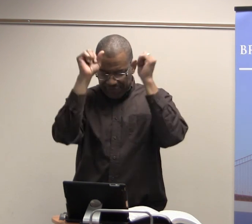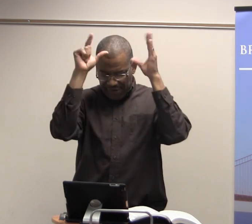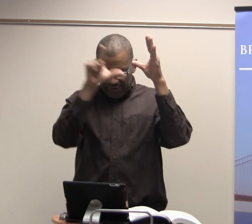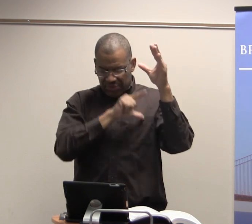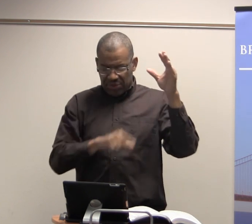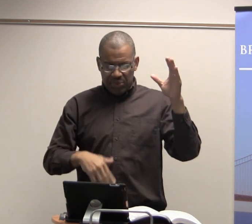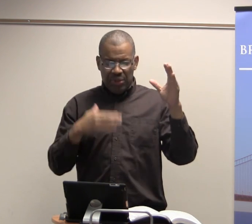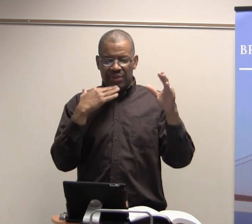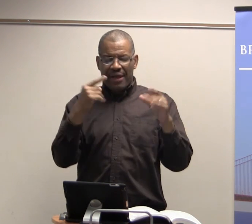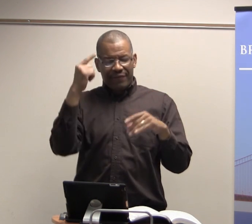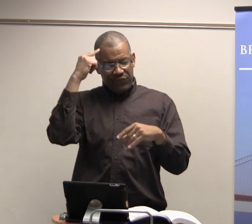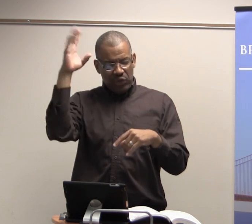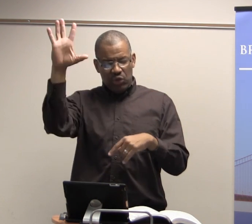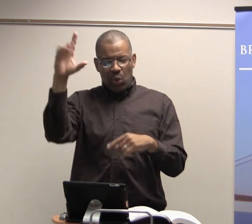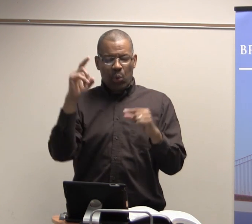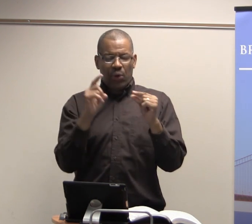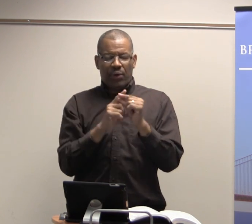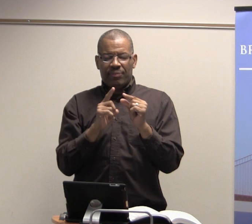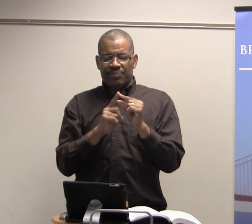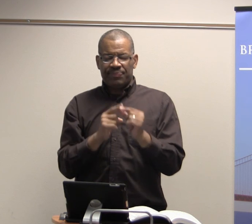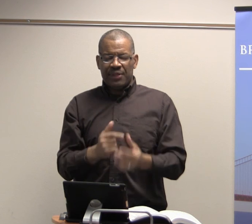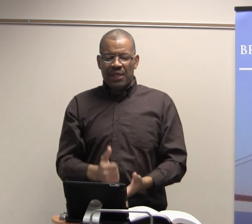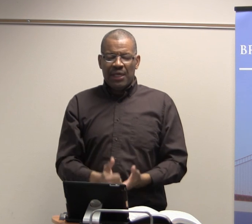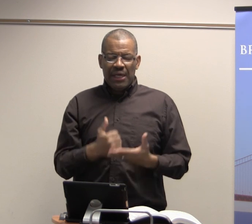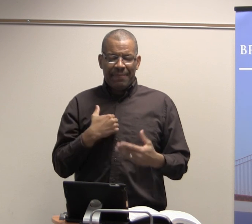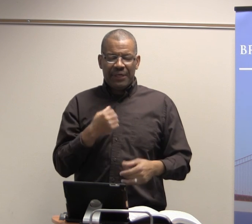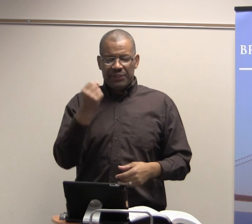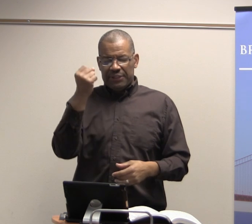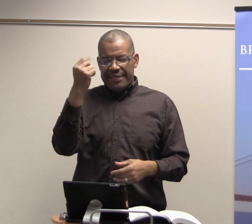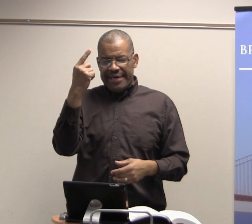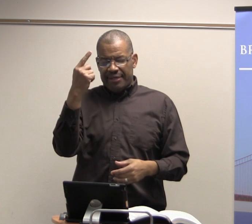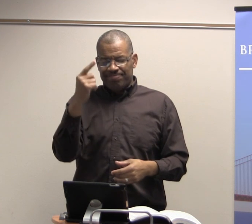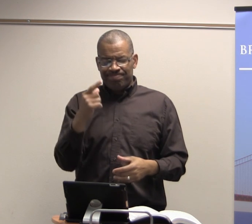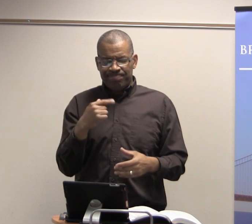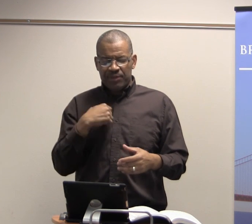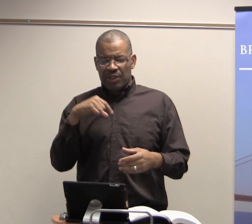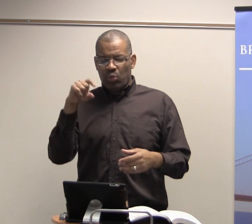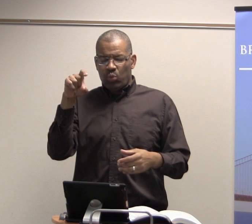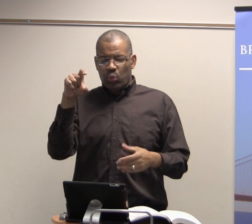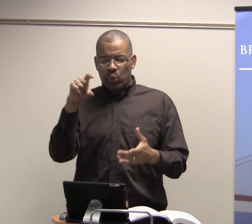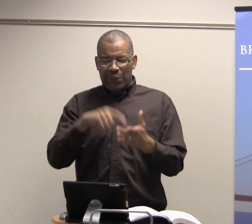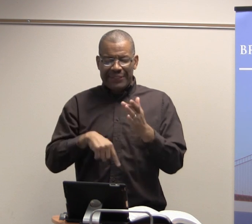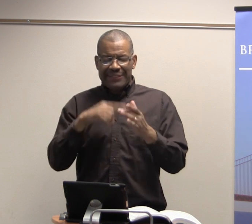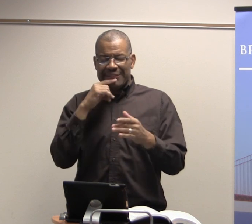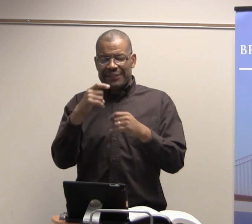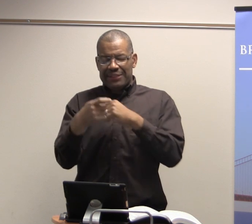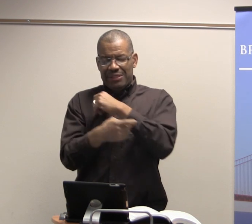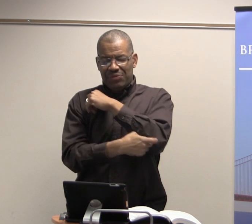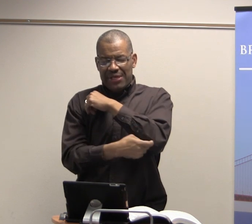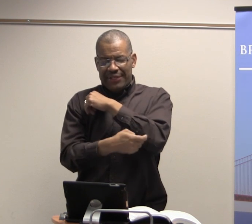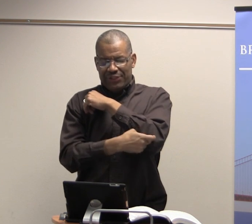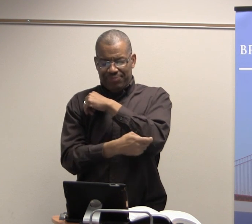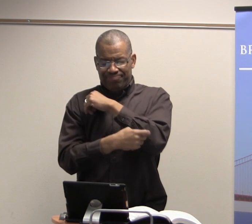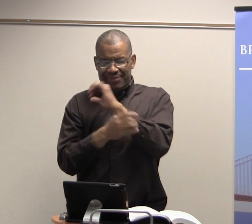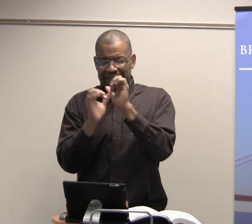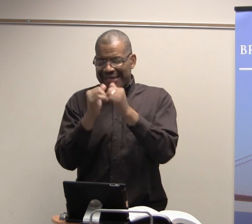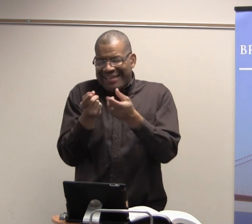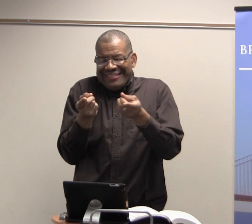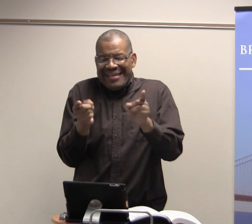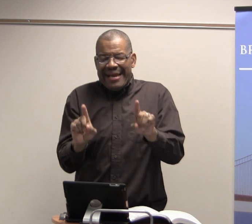Therefore, Lord, thank you for your help and understand what is the temptation. How does it